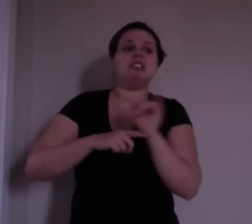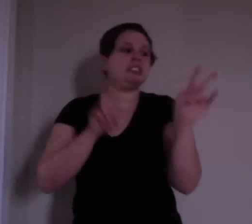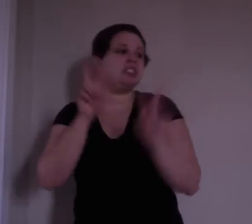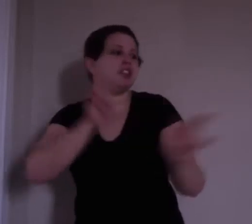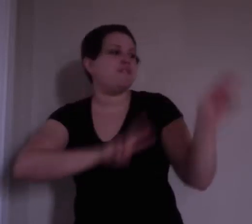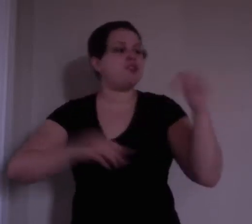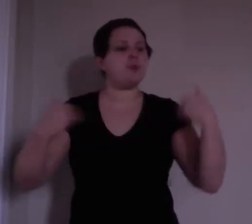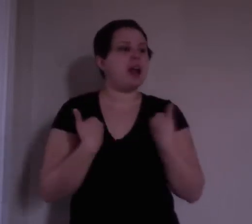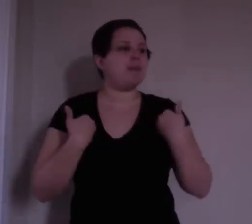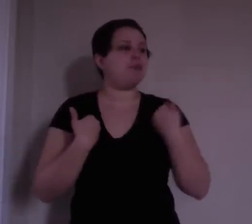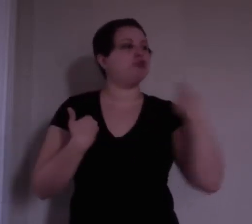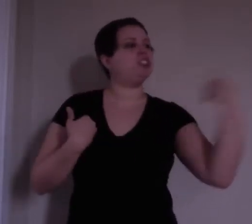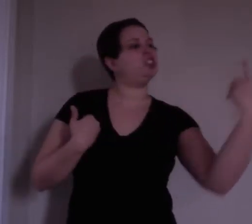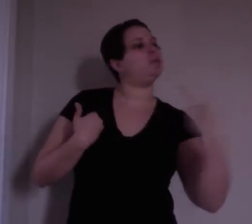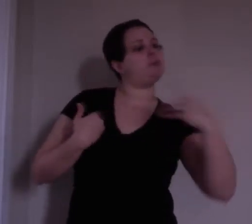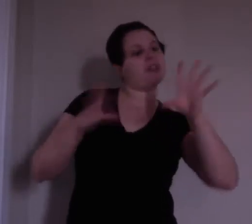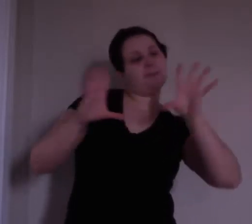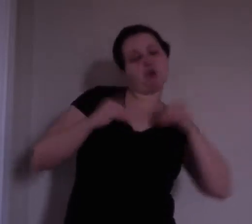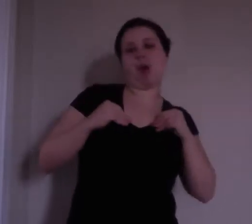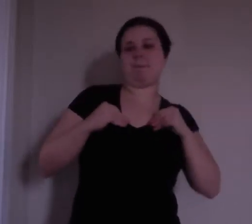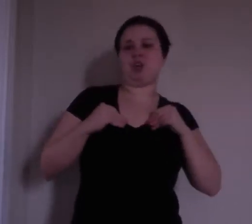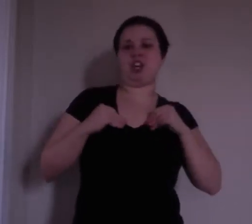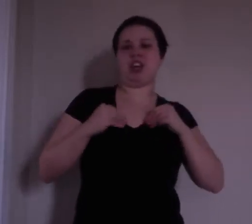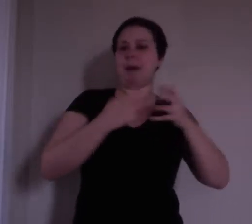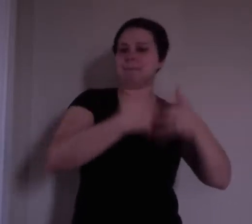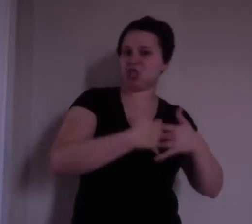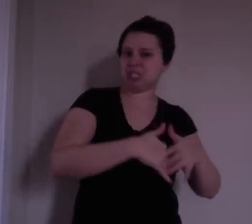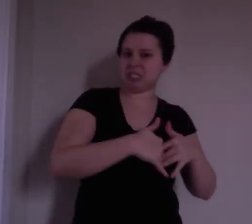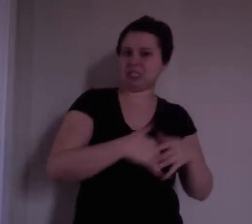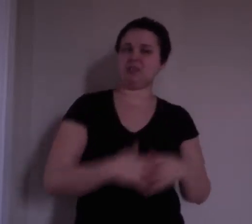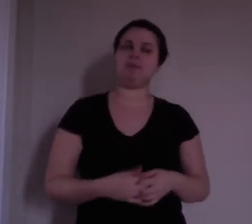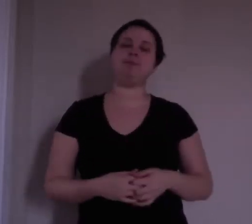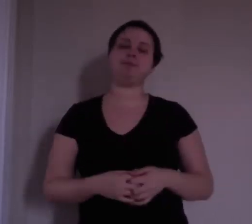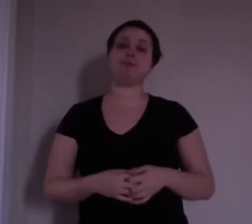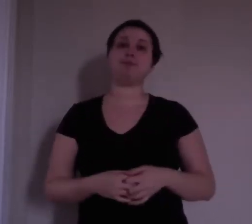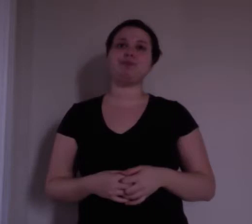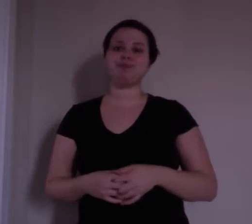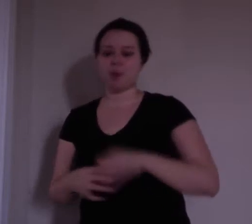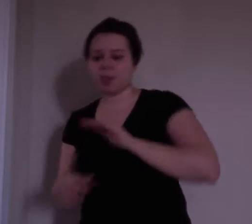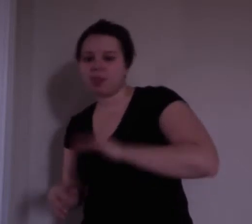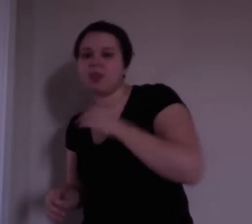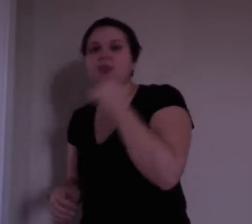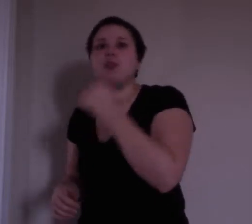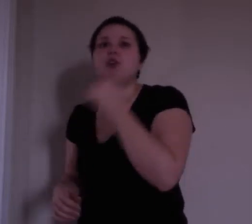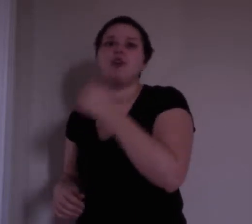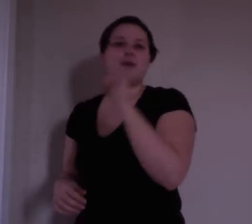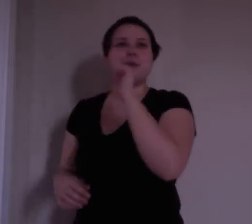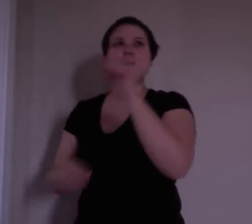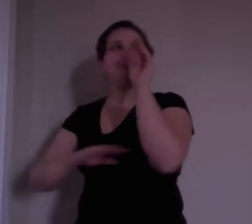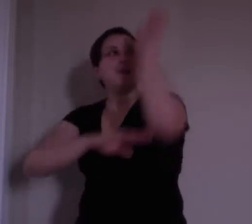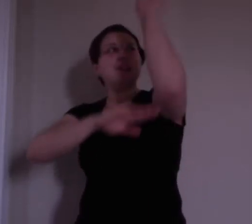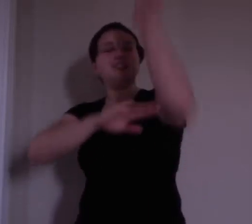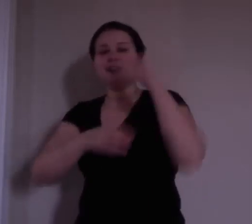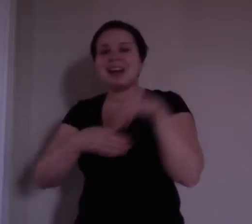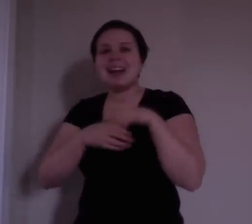machines. So the little girl that wouldn't dare raise her hand in class grew up to be somebody that